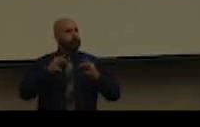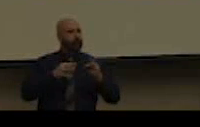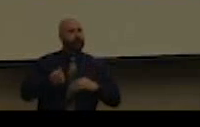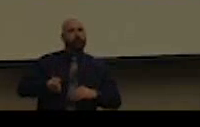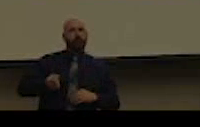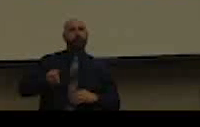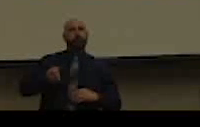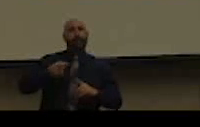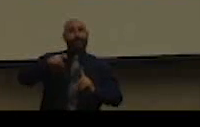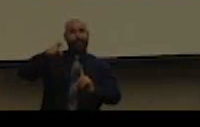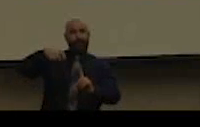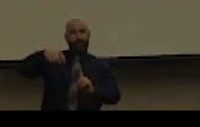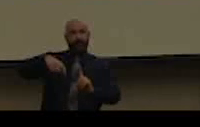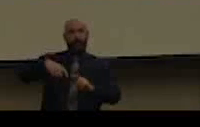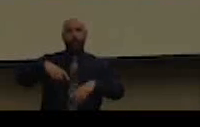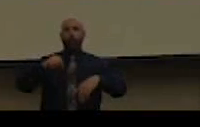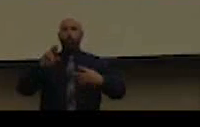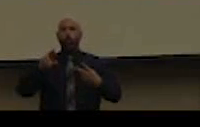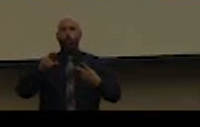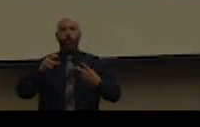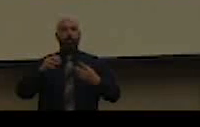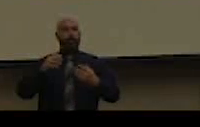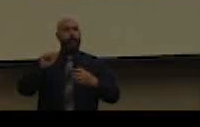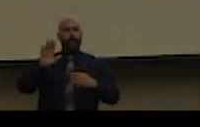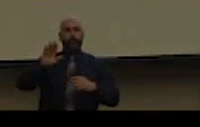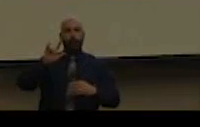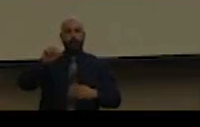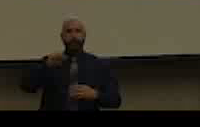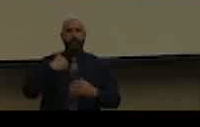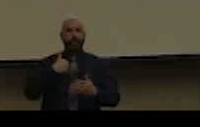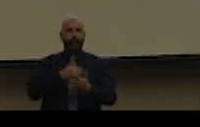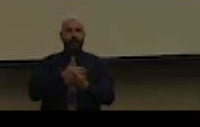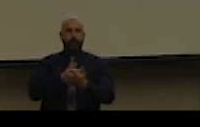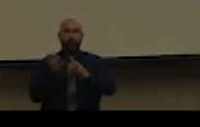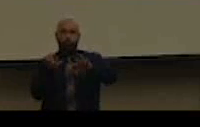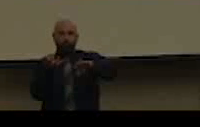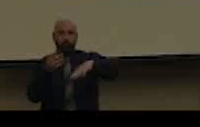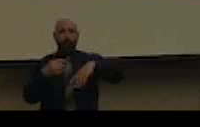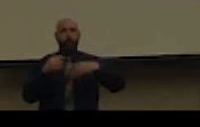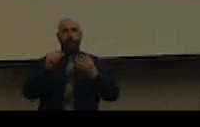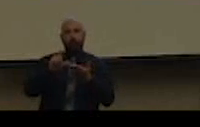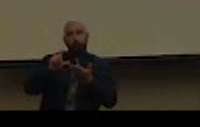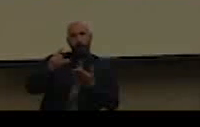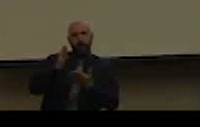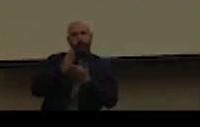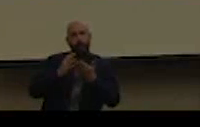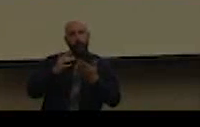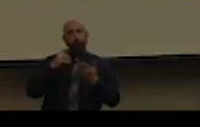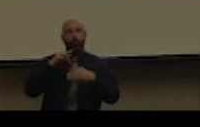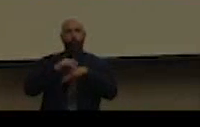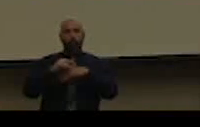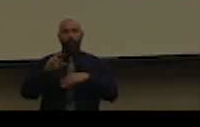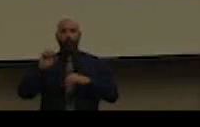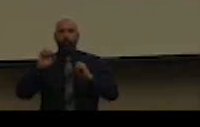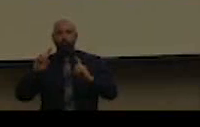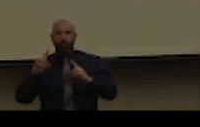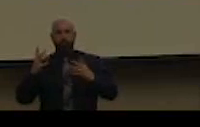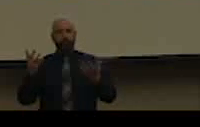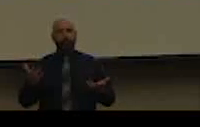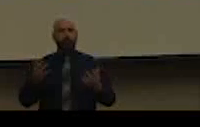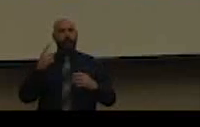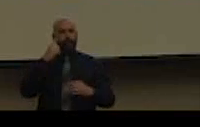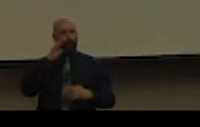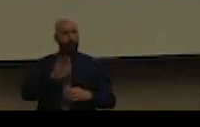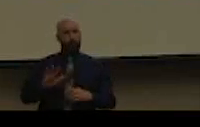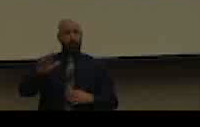bills had a funding stream, see if a portion of that could go towards early ed. So I think the roughly $20 million that we